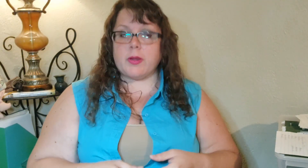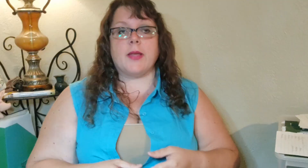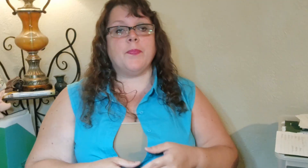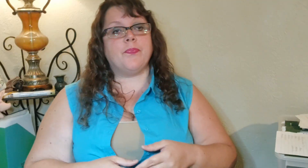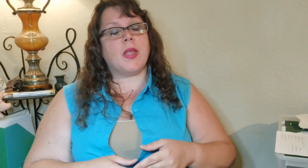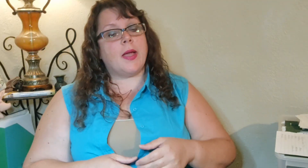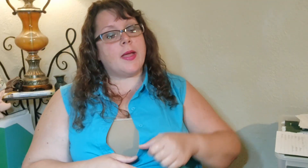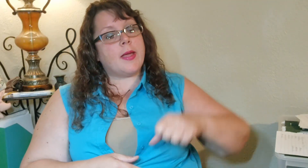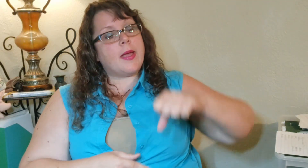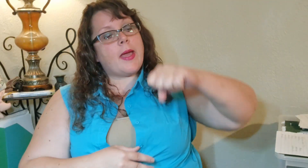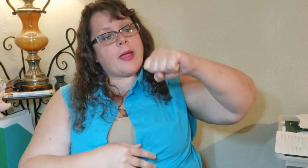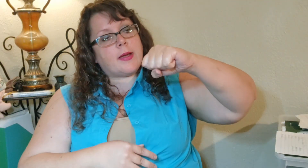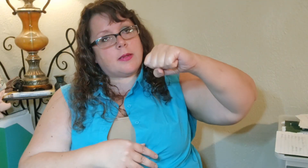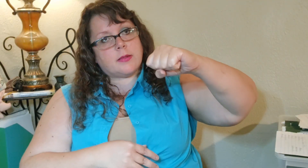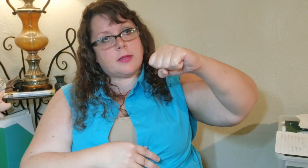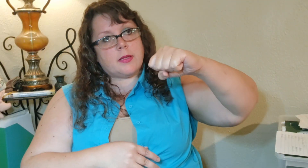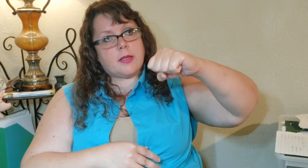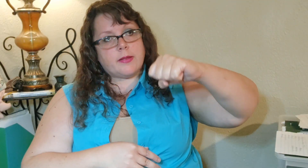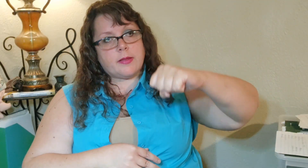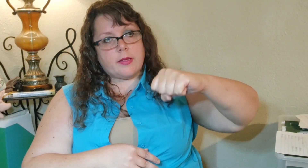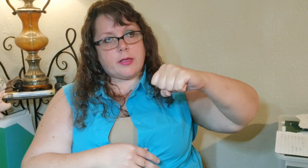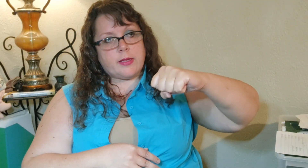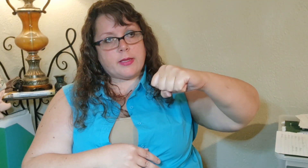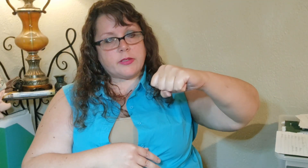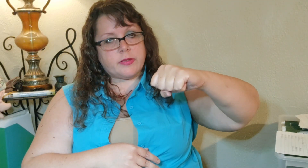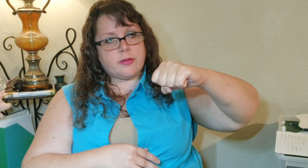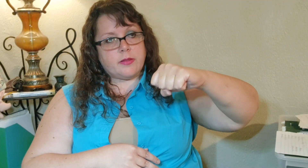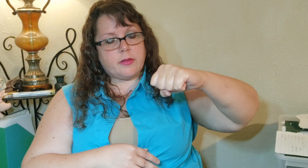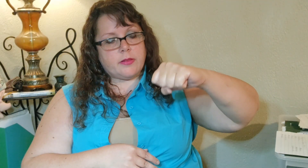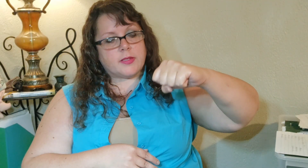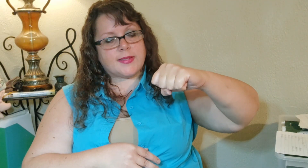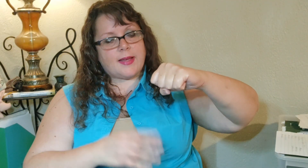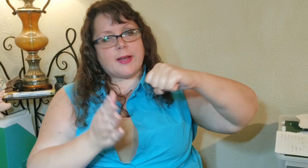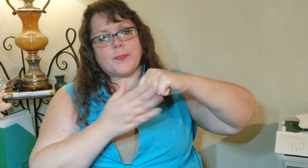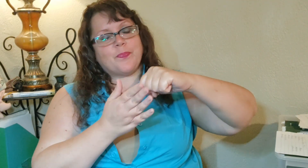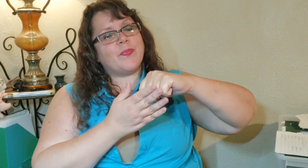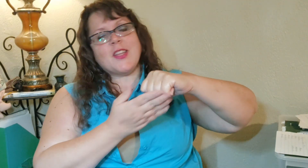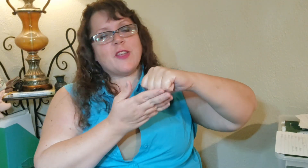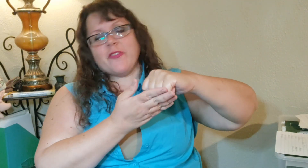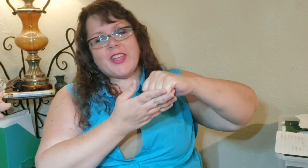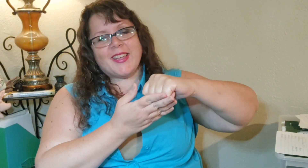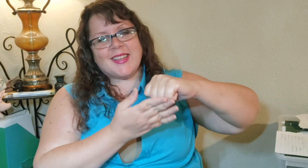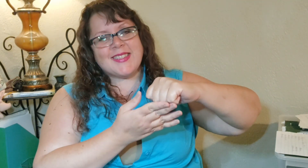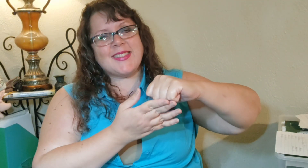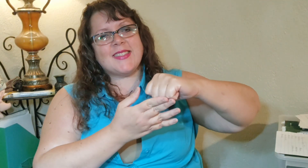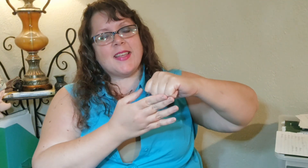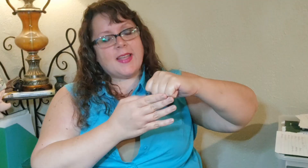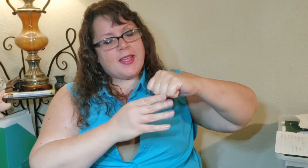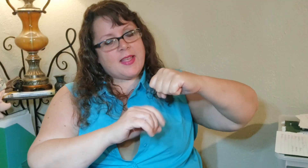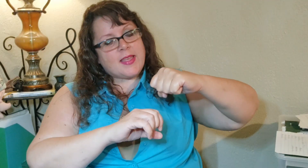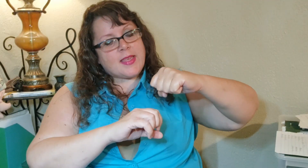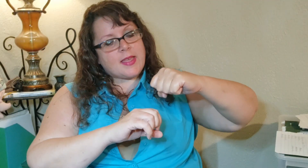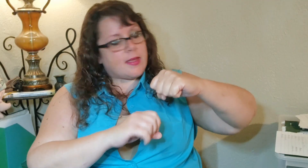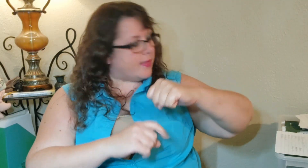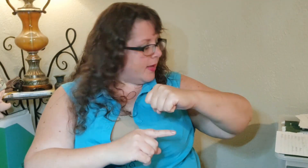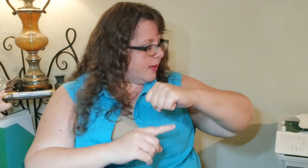adultery. And it's this, your fist, and